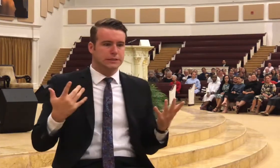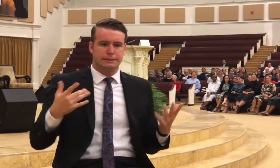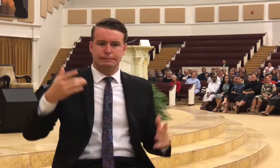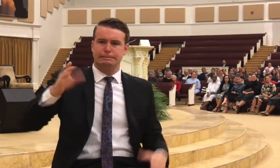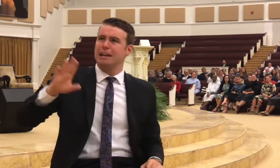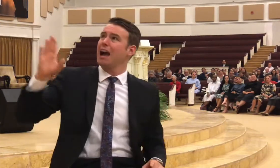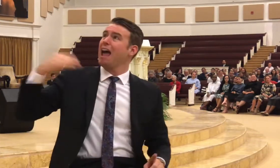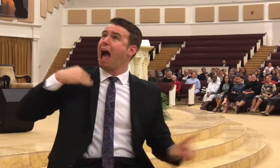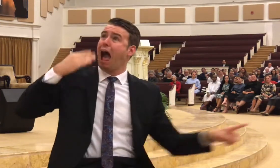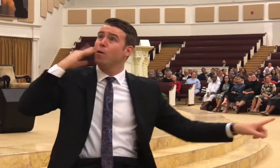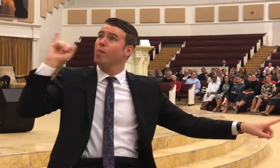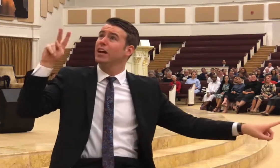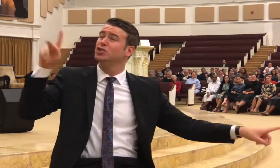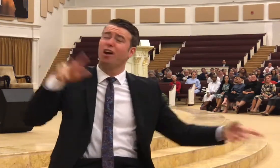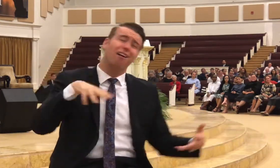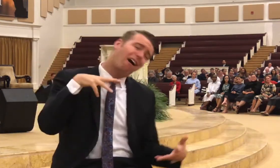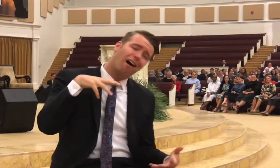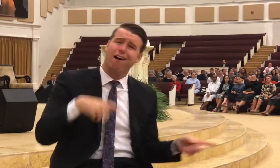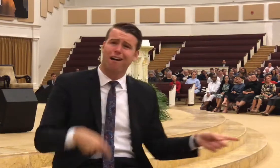I know all that junk they do.